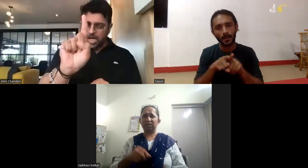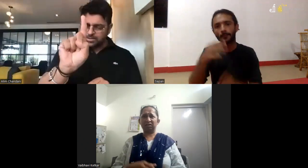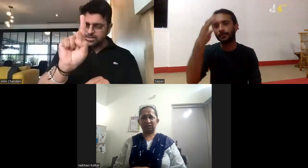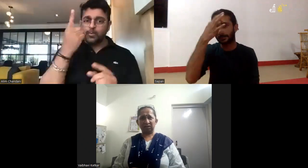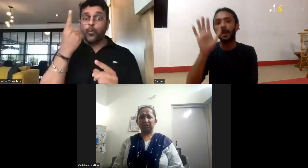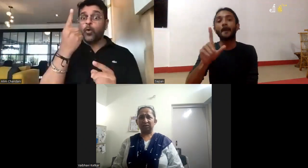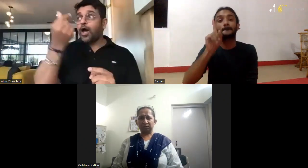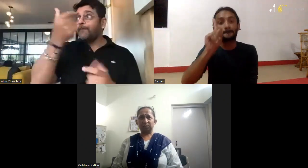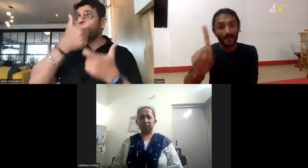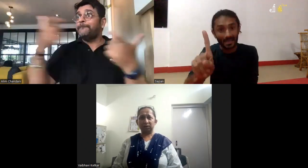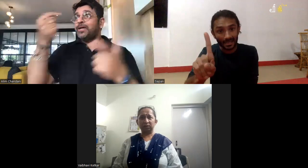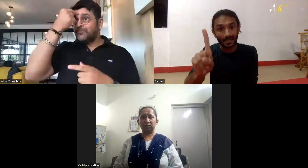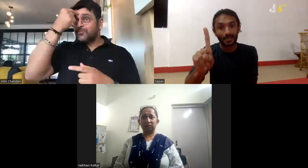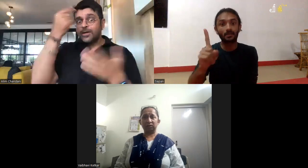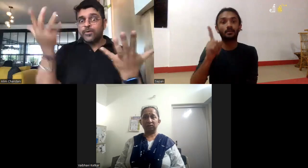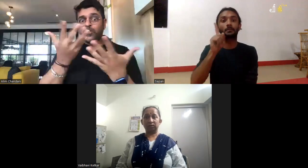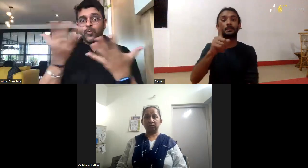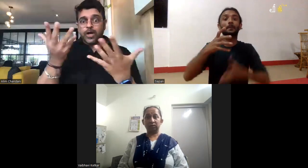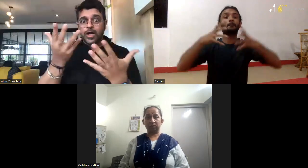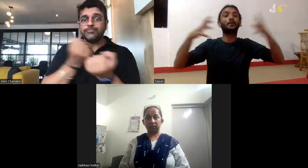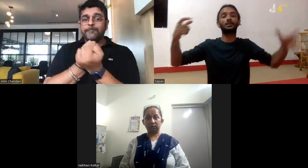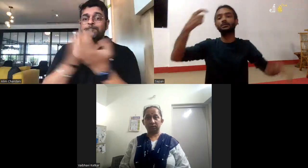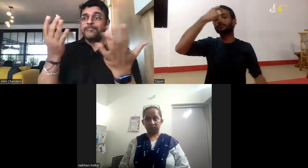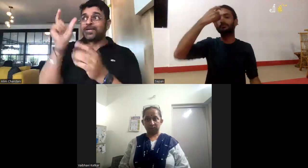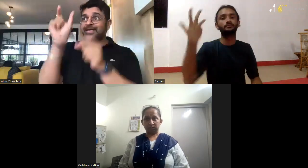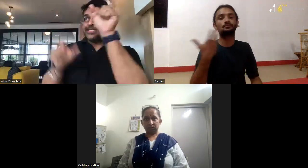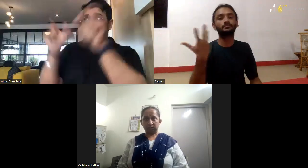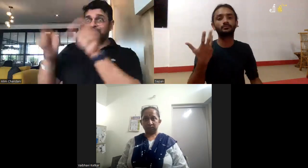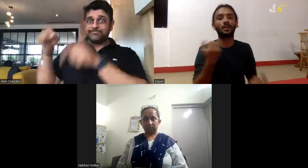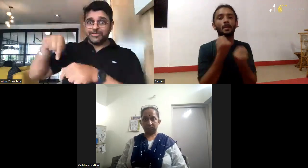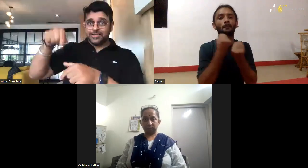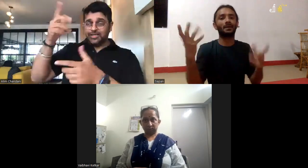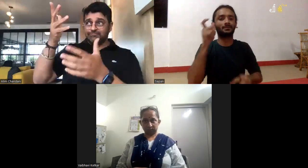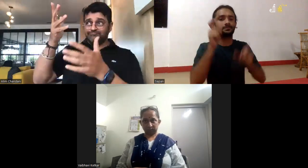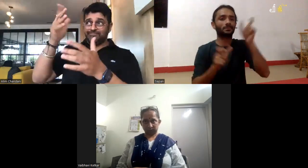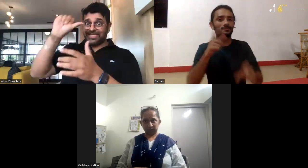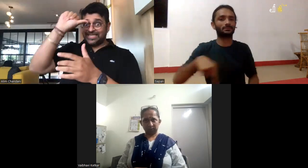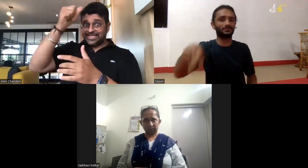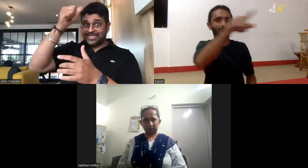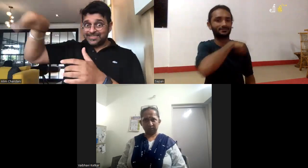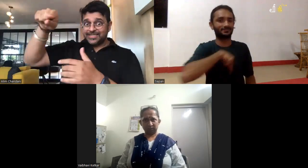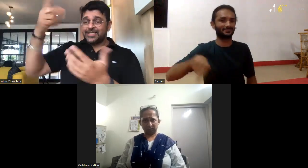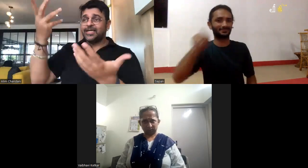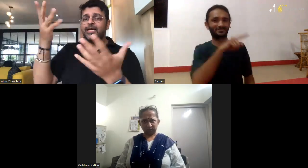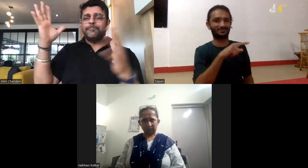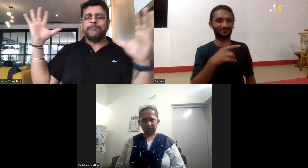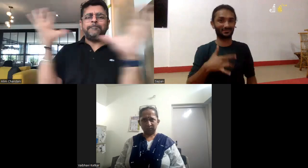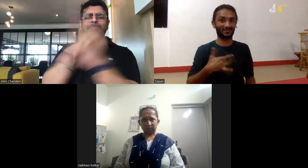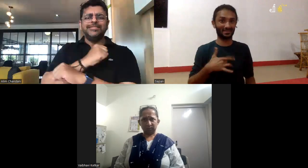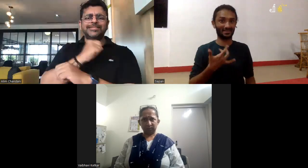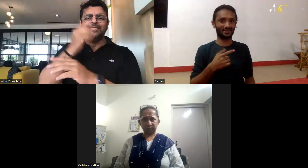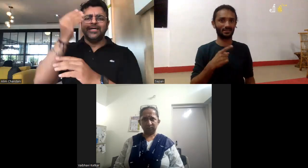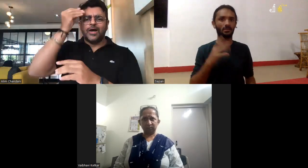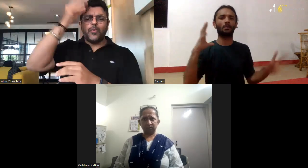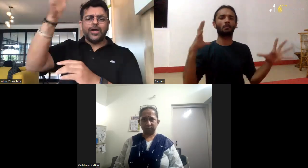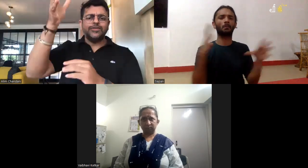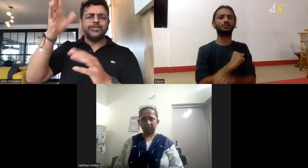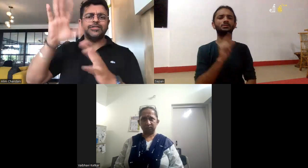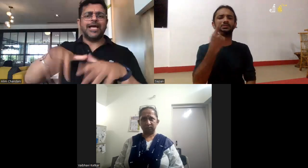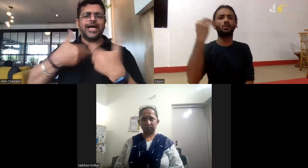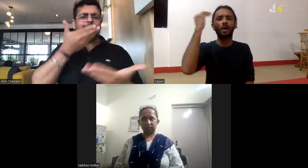things. It's quite difficult. While, I mean, what other people are saying, we are